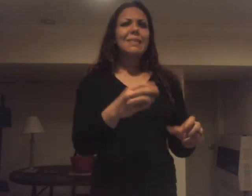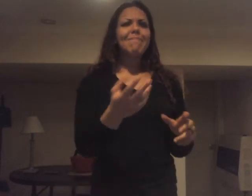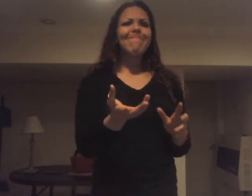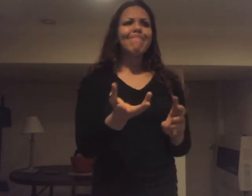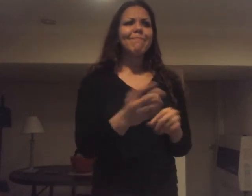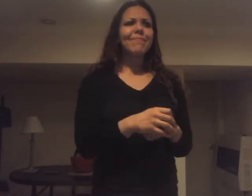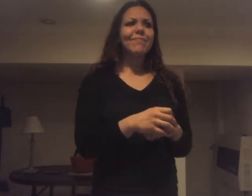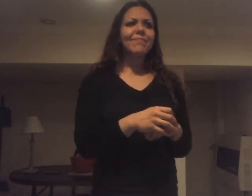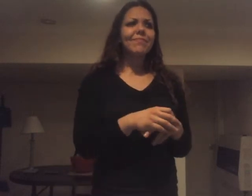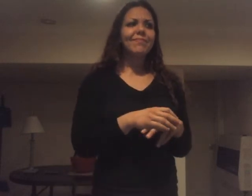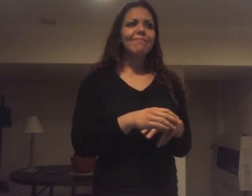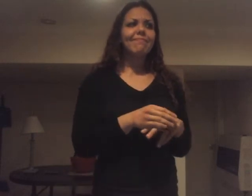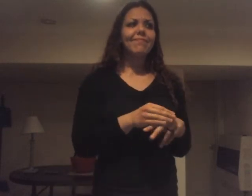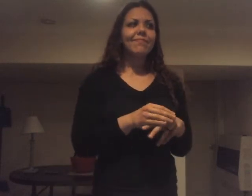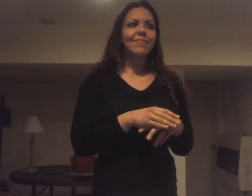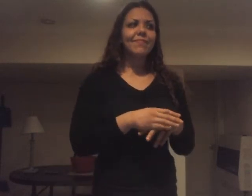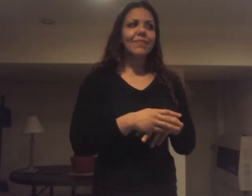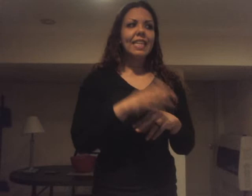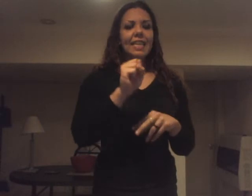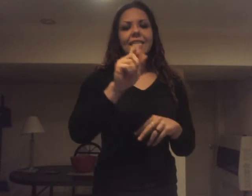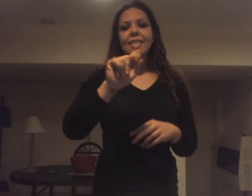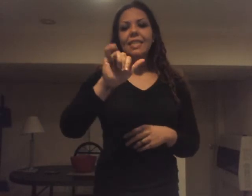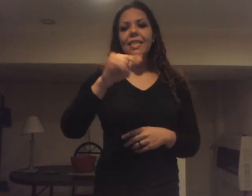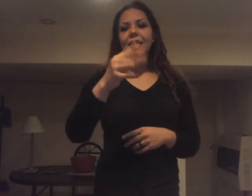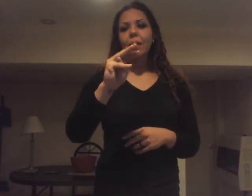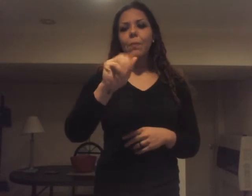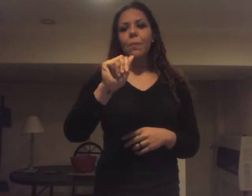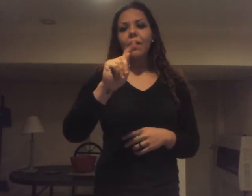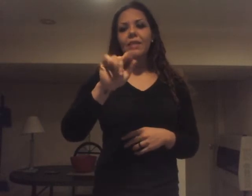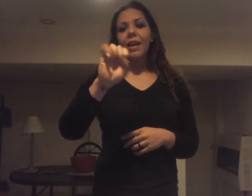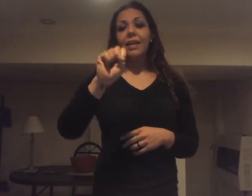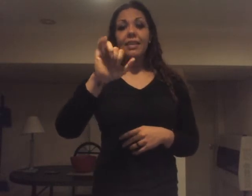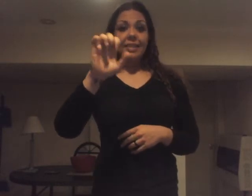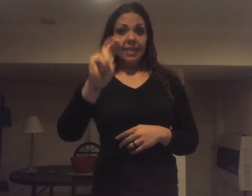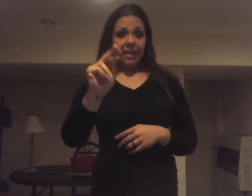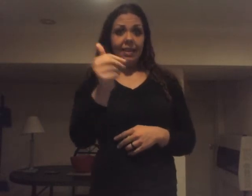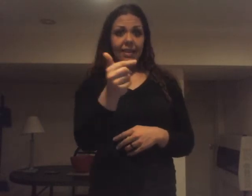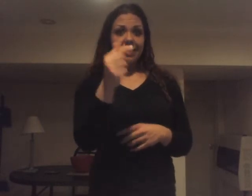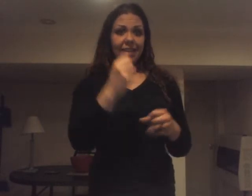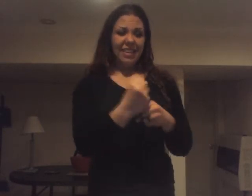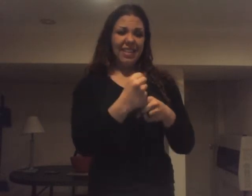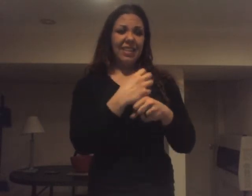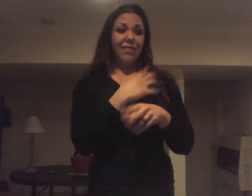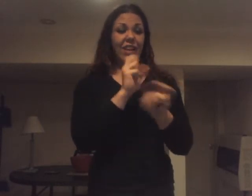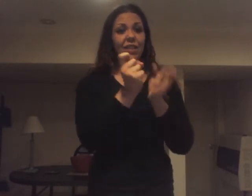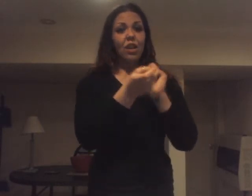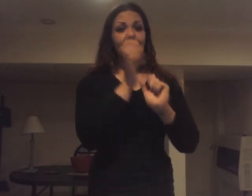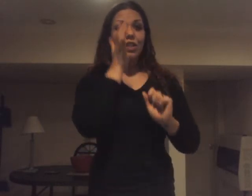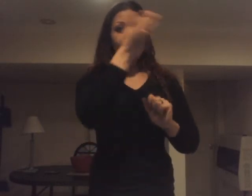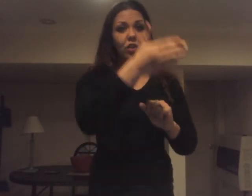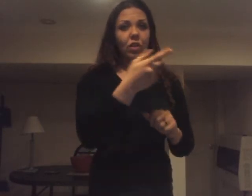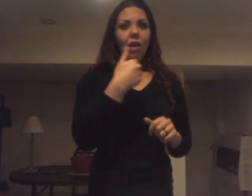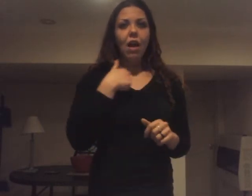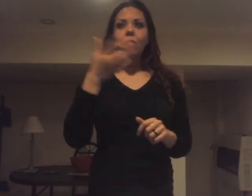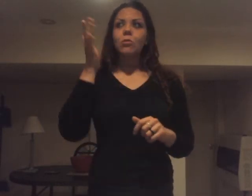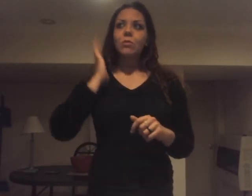future or other decisions that are made about them. I was, some time ago, asked by